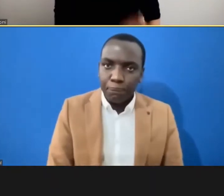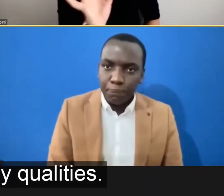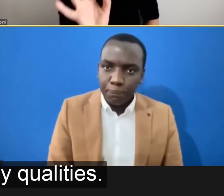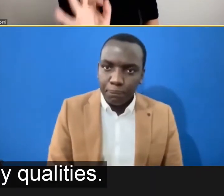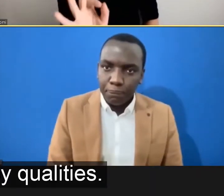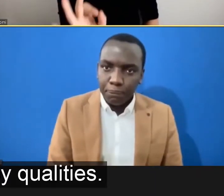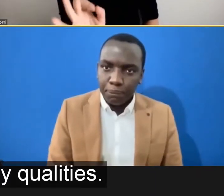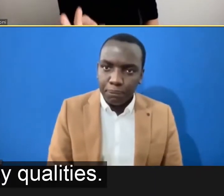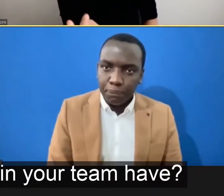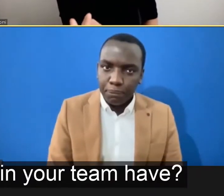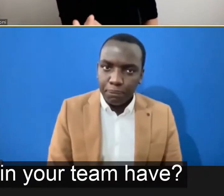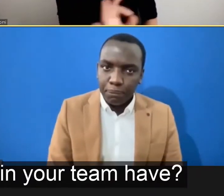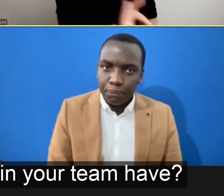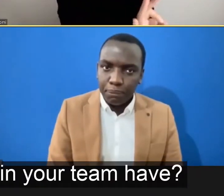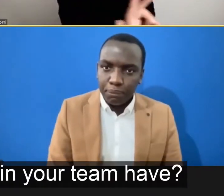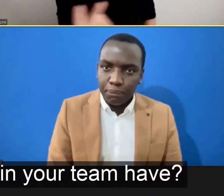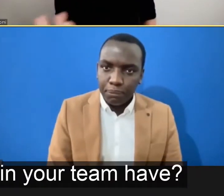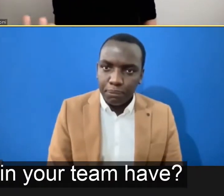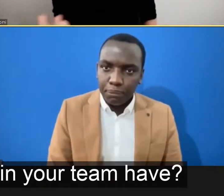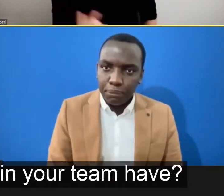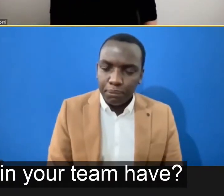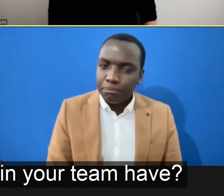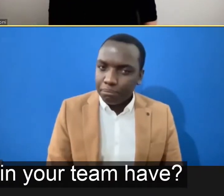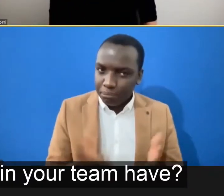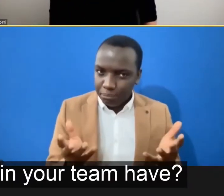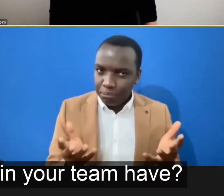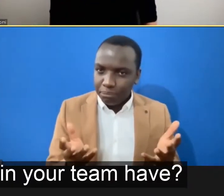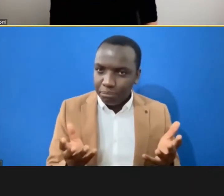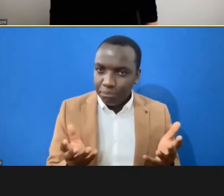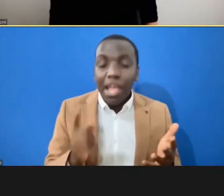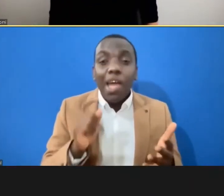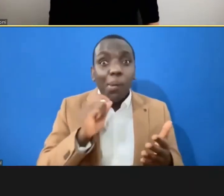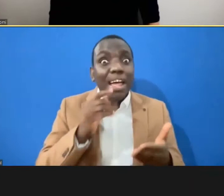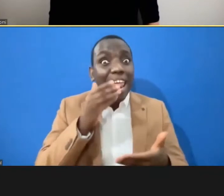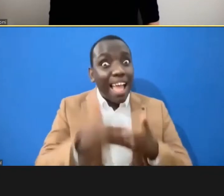That's what I mean by qualities. What qualities do the people in your team have?